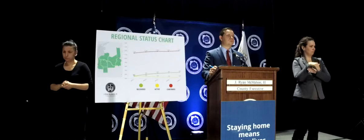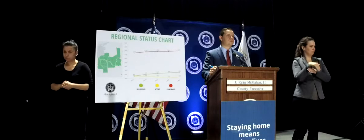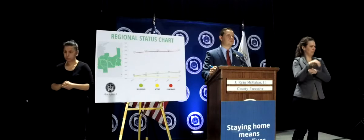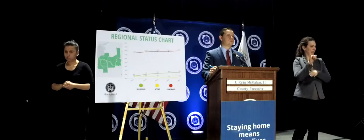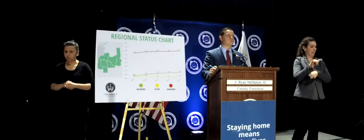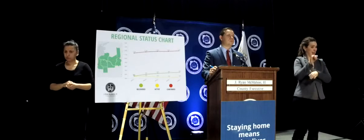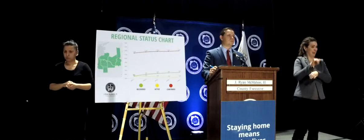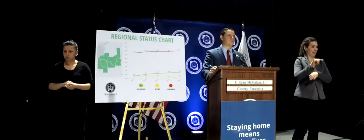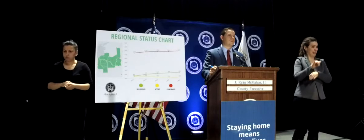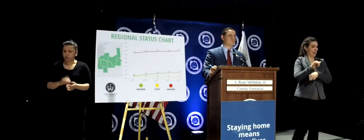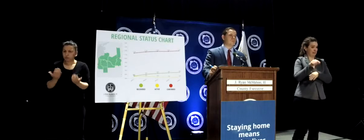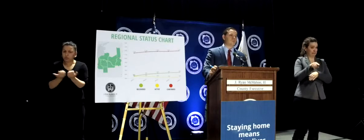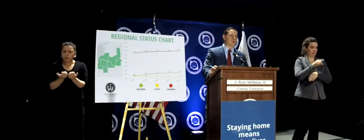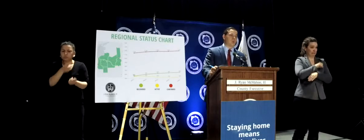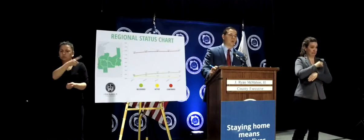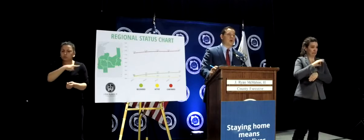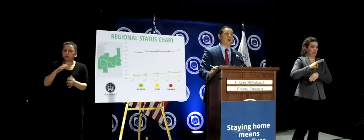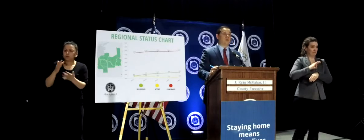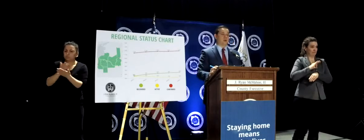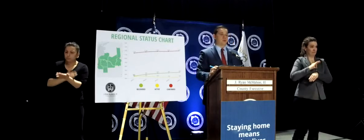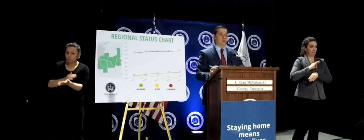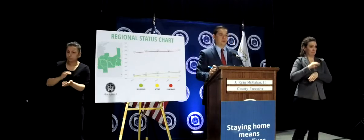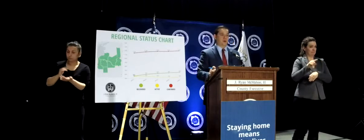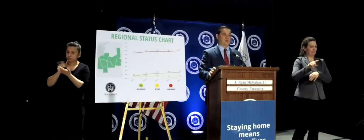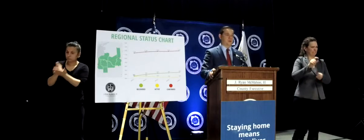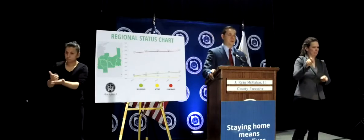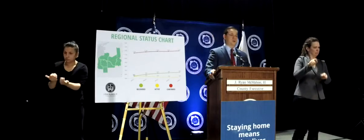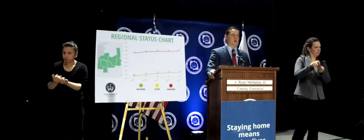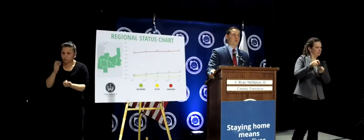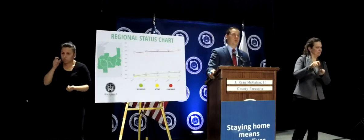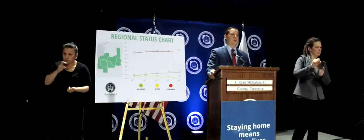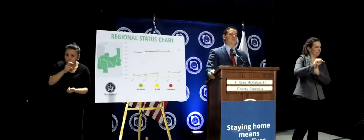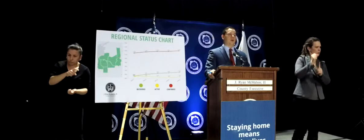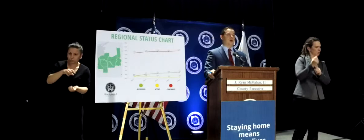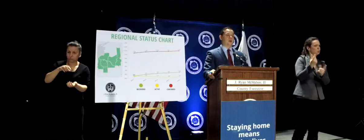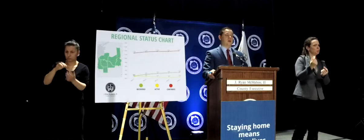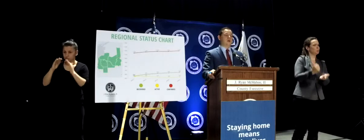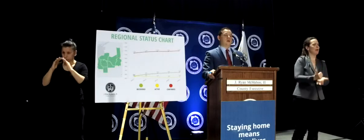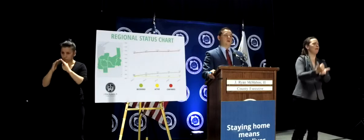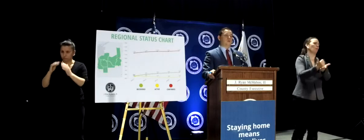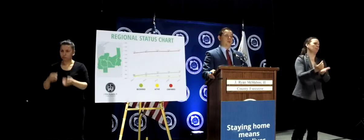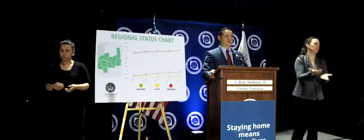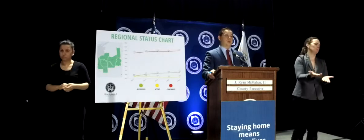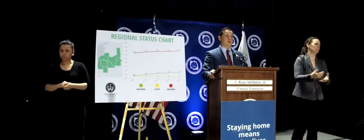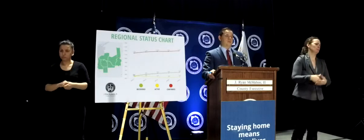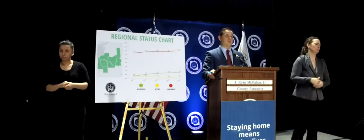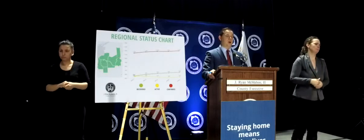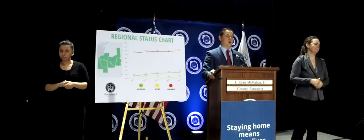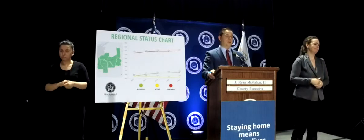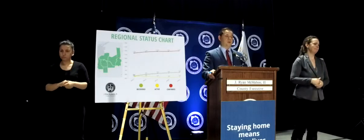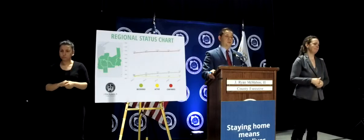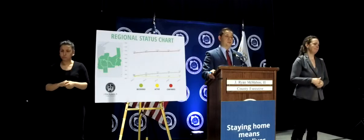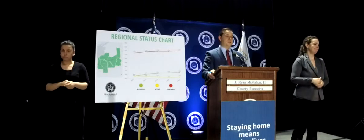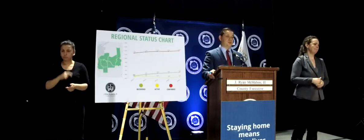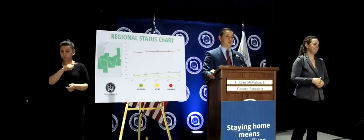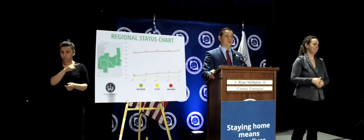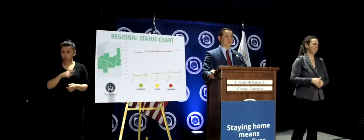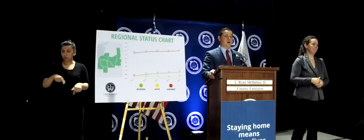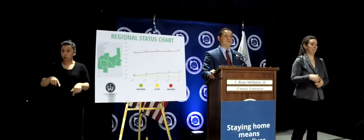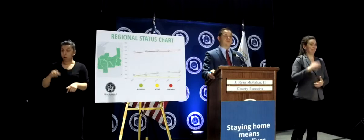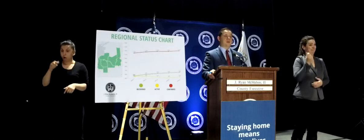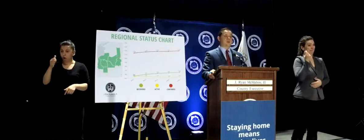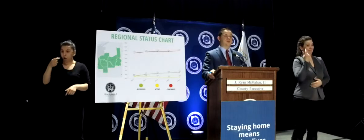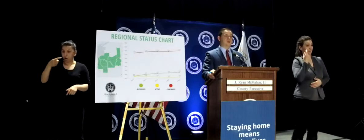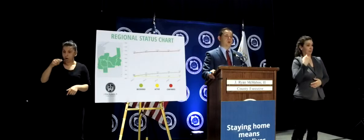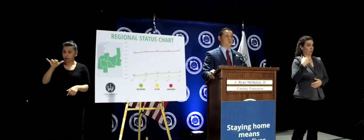focus in on that nursing home in particular? Well, we don't have regulatory authority over the nursing home. What we have done is we have been partnering with the state's